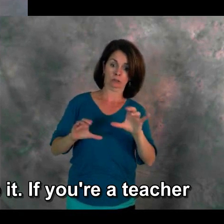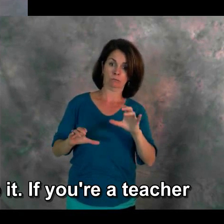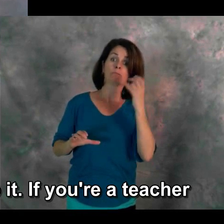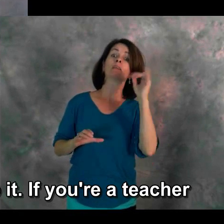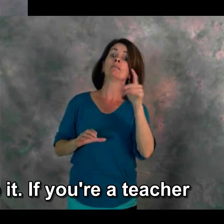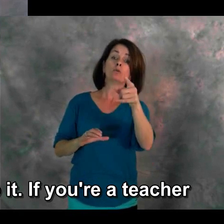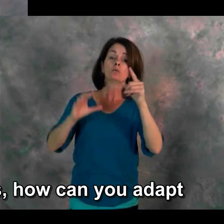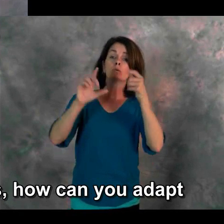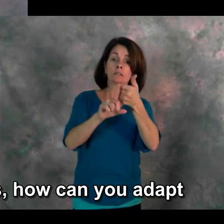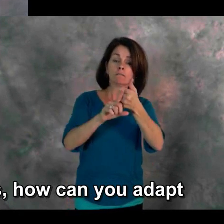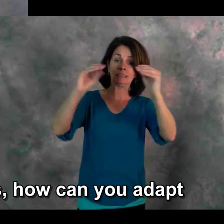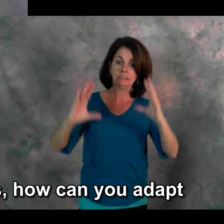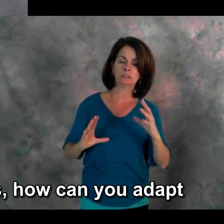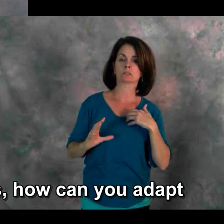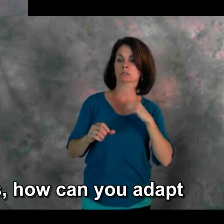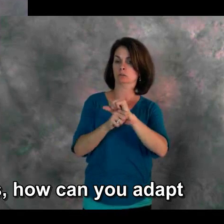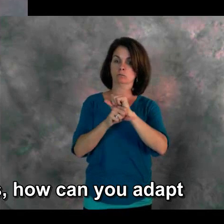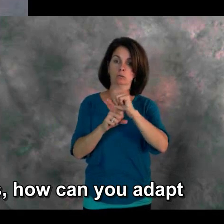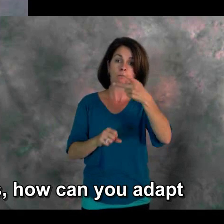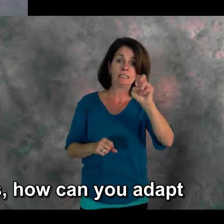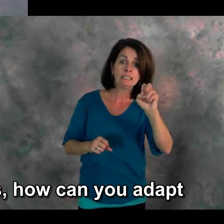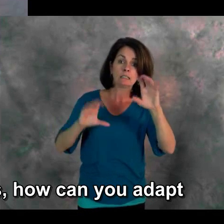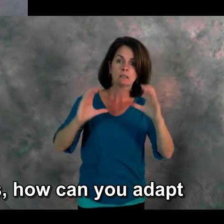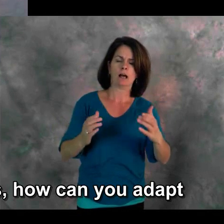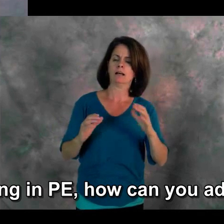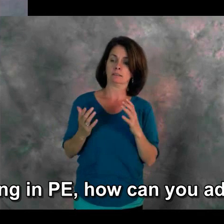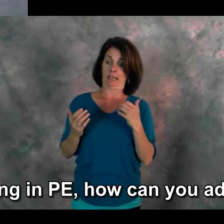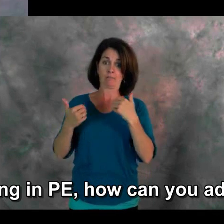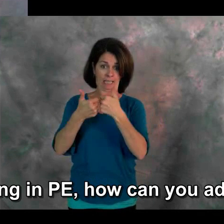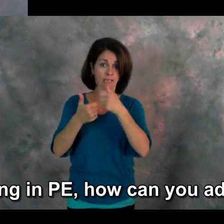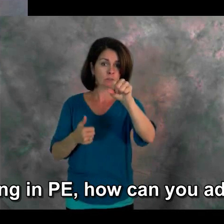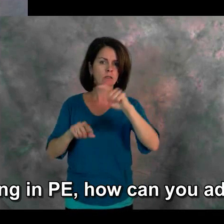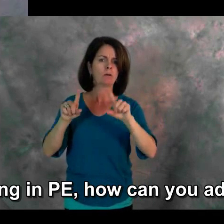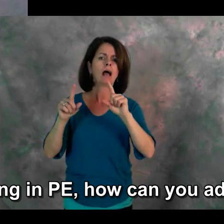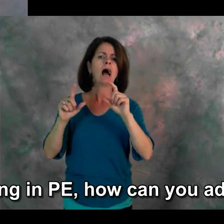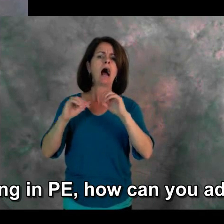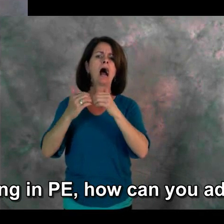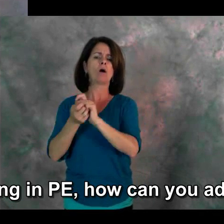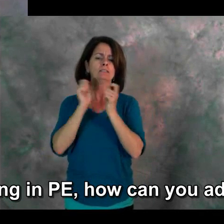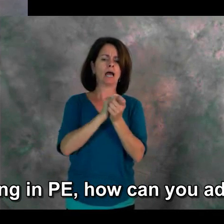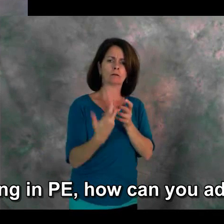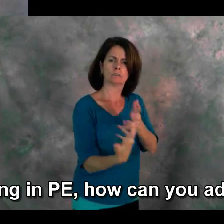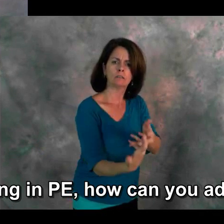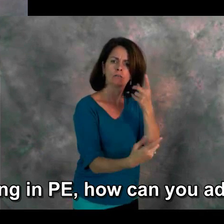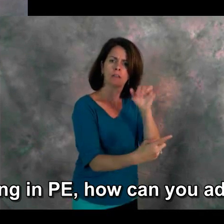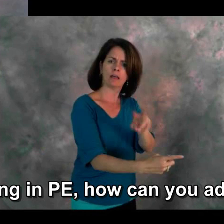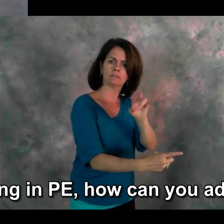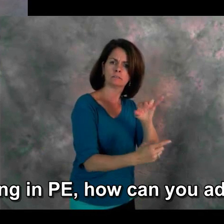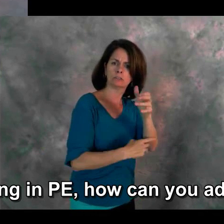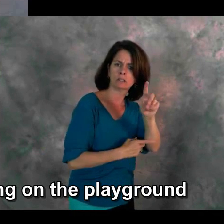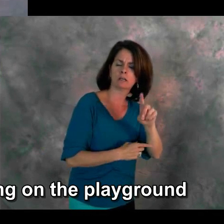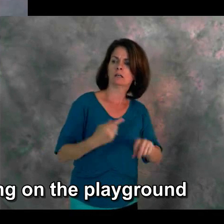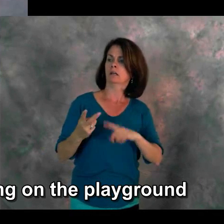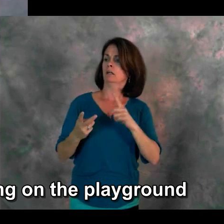it. If you're a teacher and it's the PE class, you know, how can you adapt the games that they're playing in PE? How can you adapt the